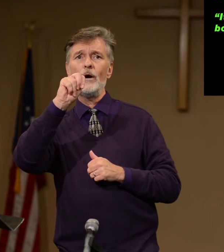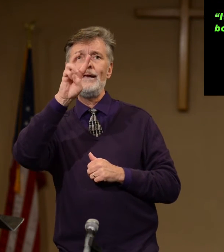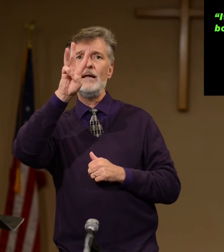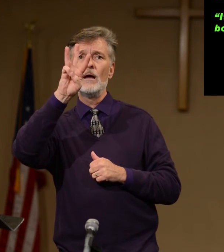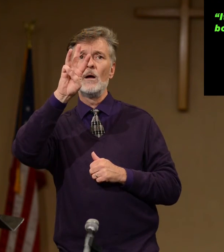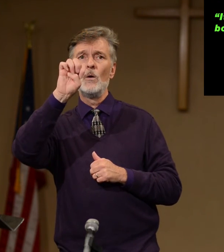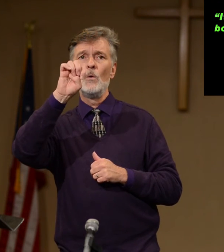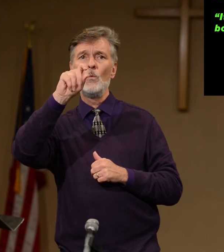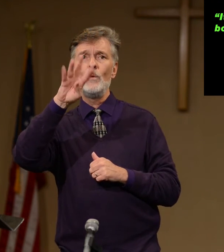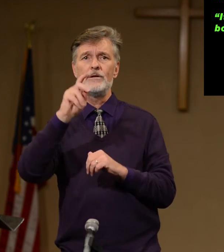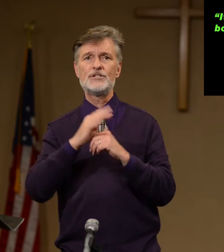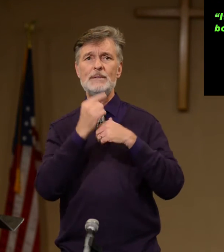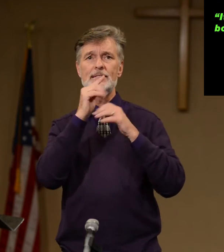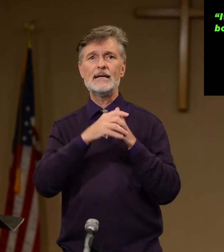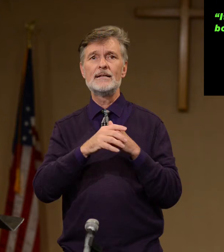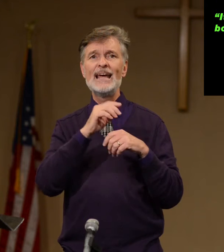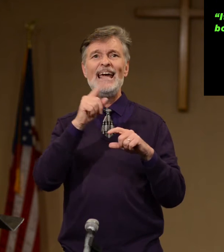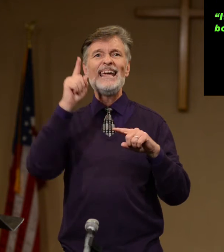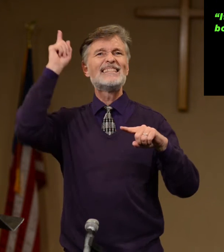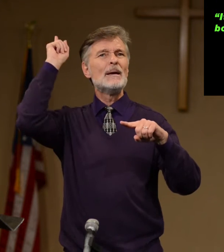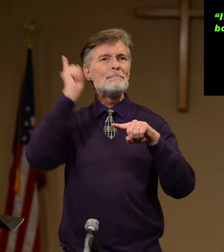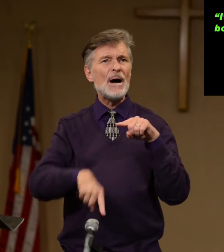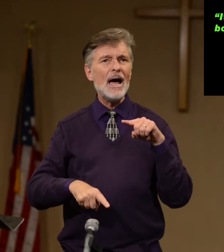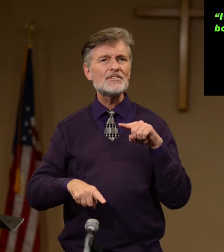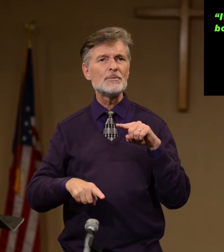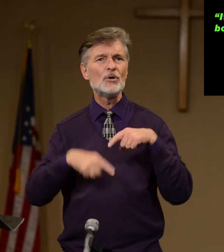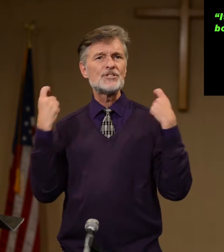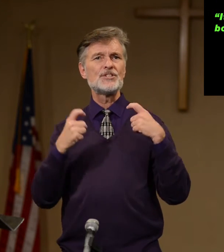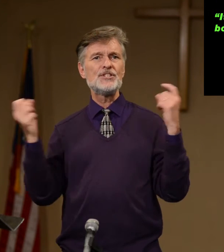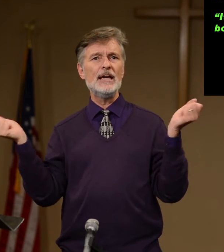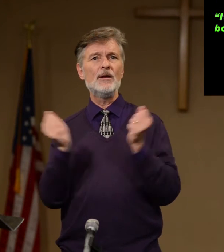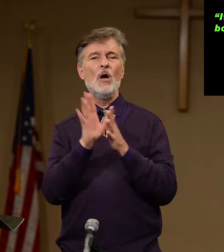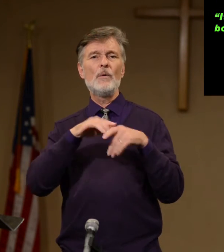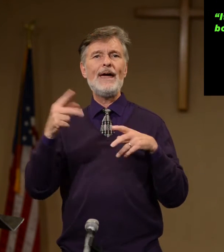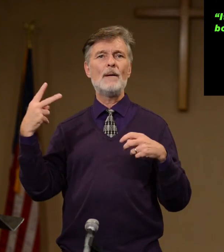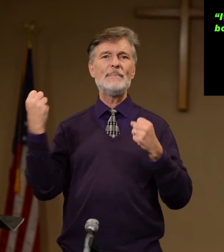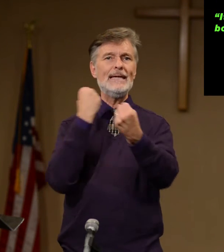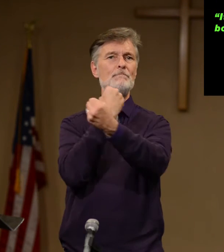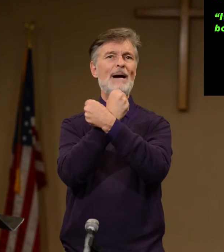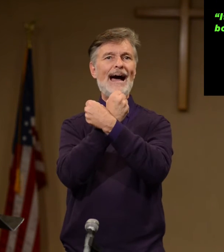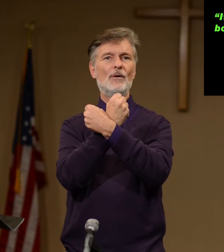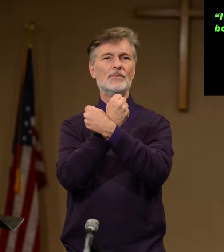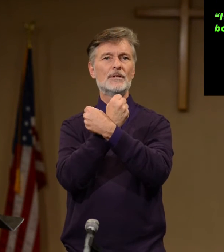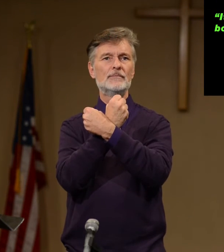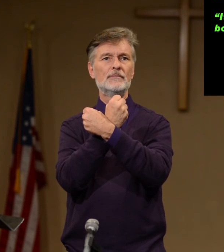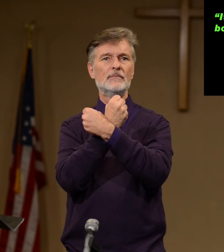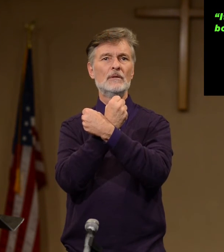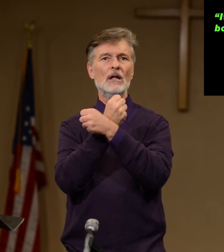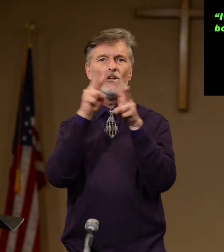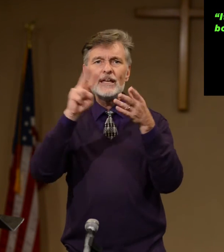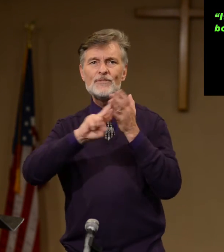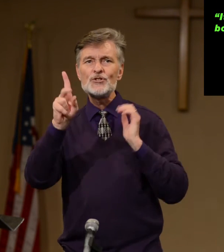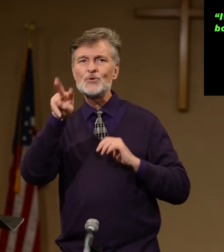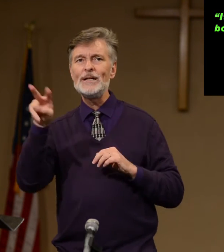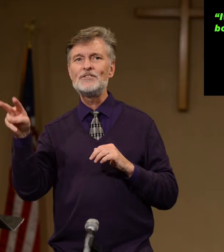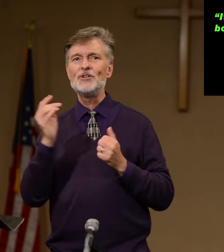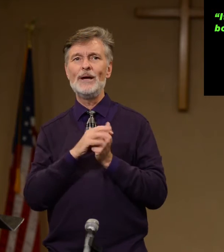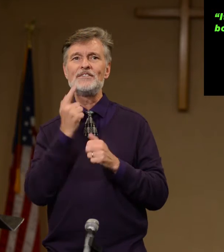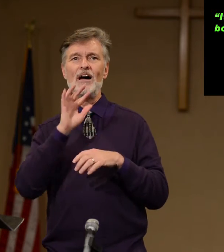Warren Wiersbe says, it's impossible to sin without being bound. Look at verse 22. It talks